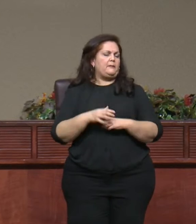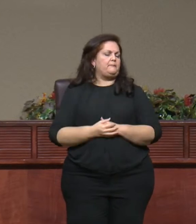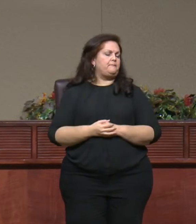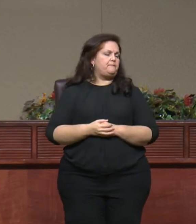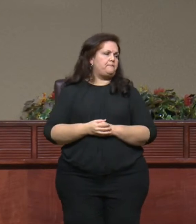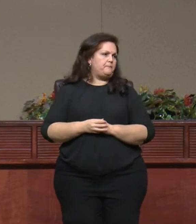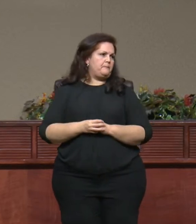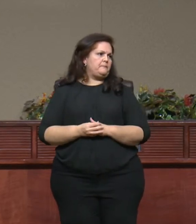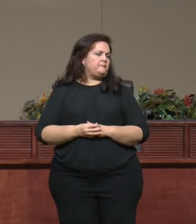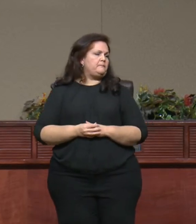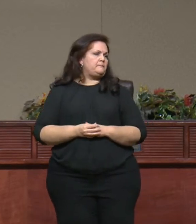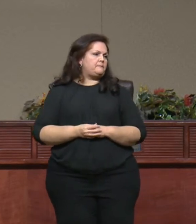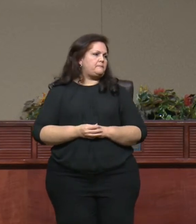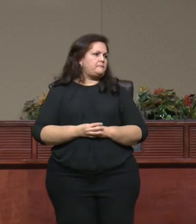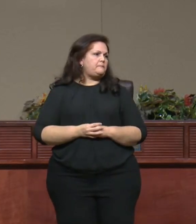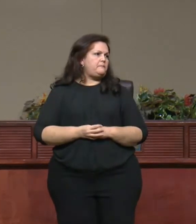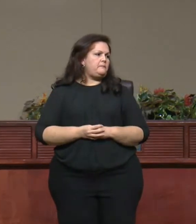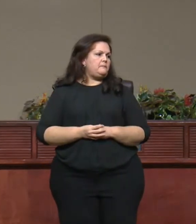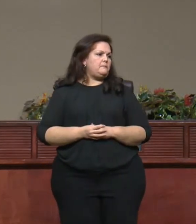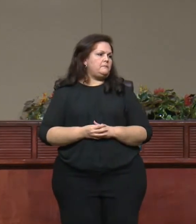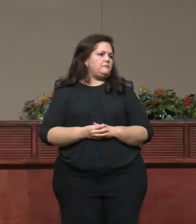Thanks.